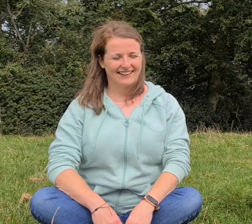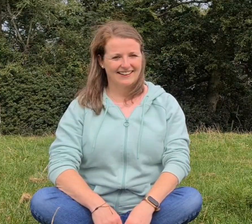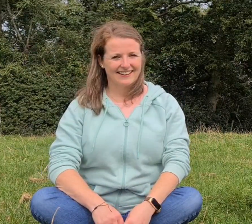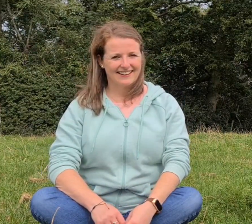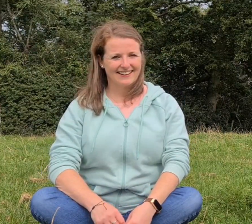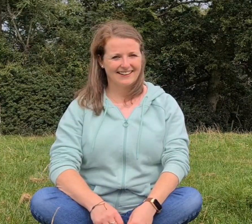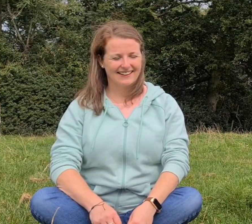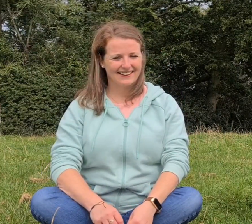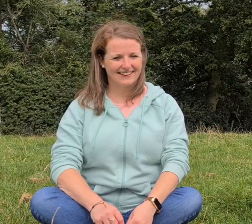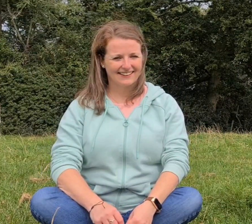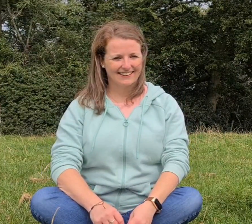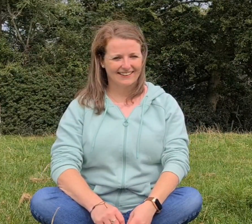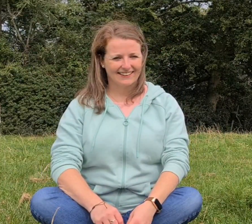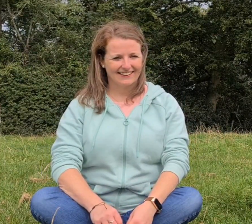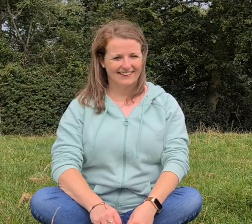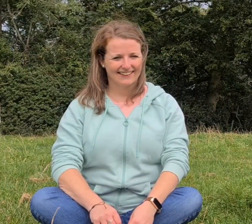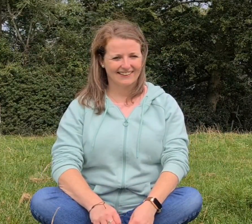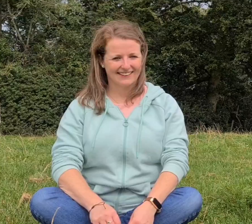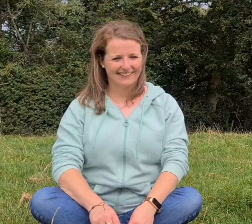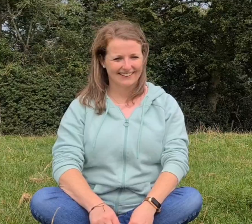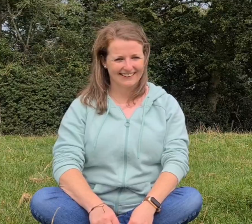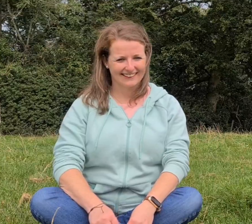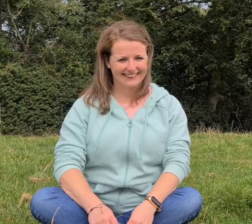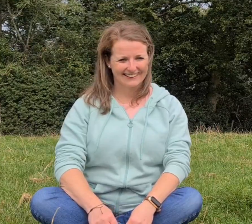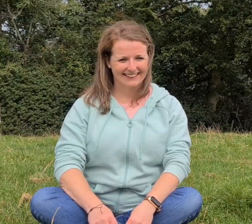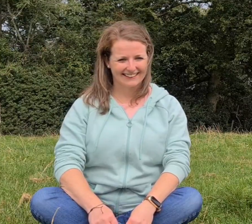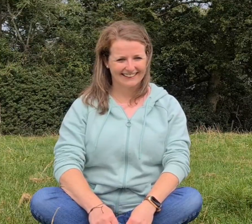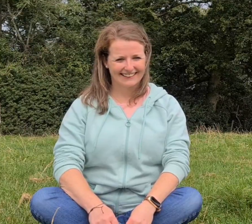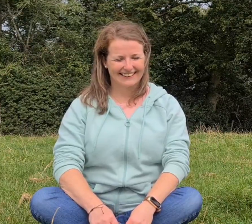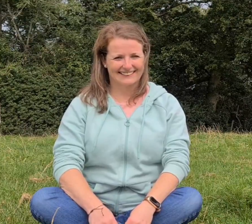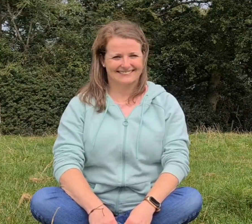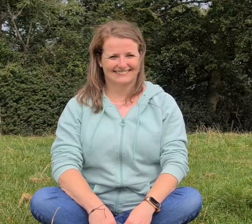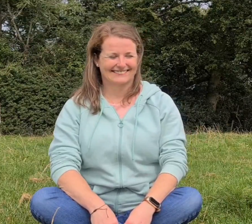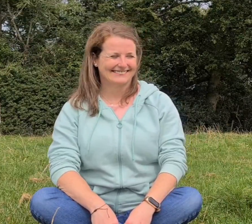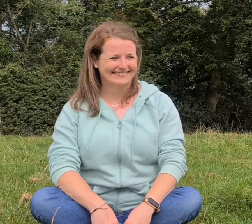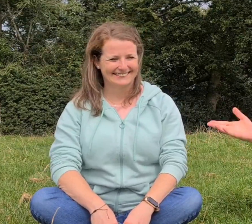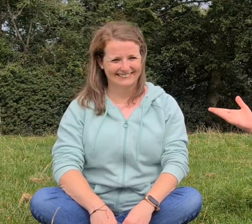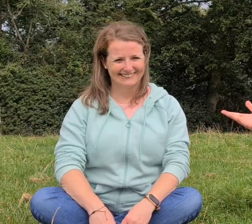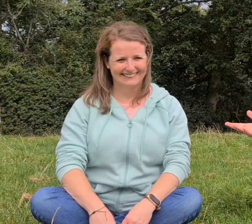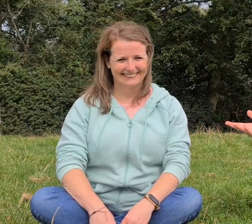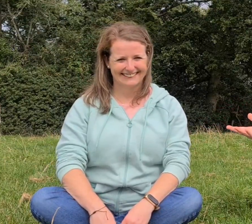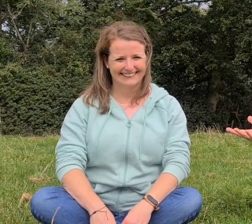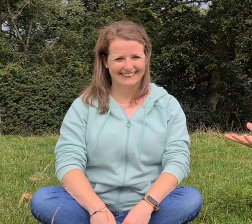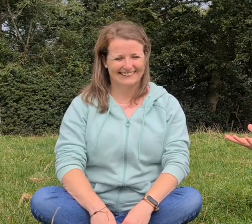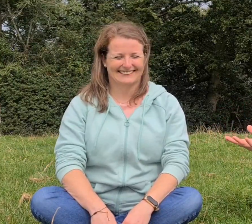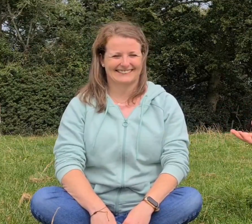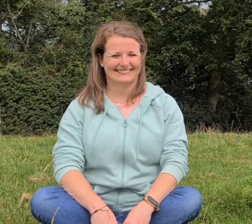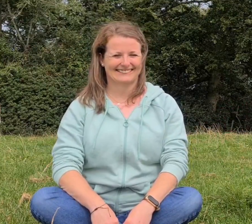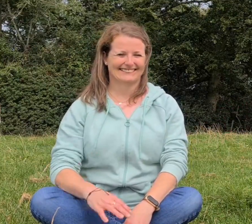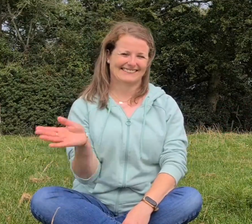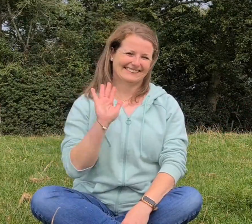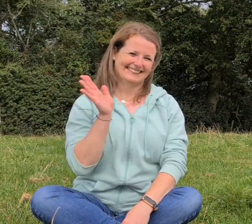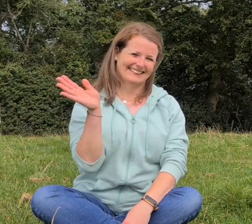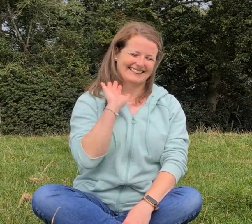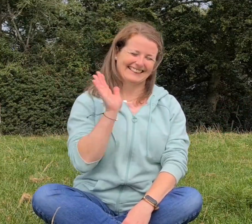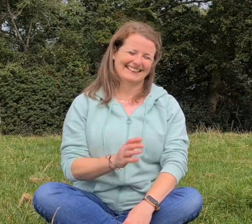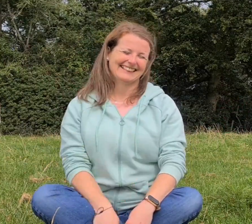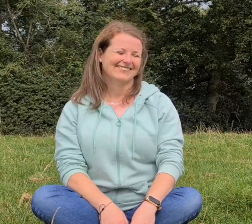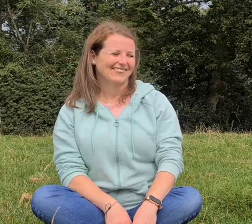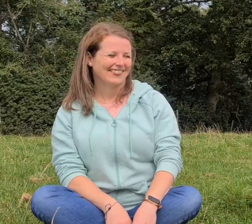and I know someone who knows Karen very well. Katie! Look! It's your mum! Now, your mum